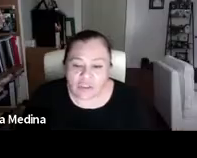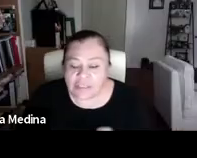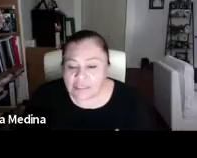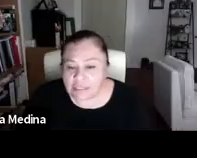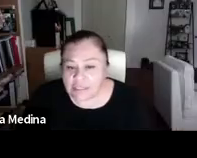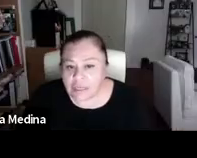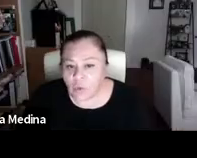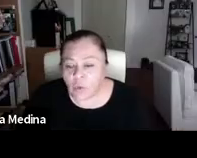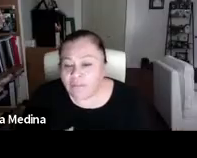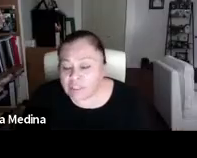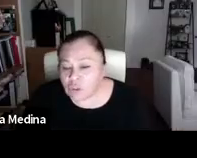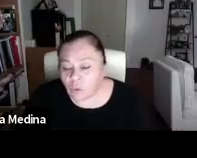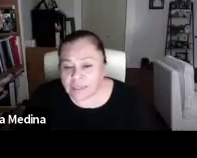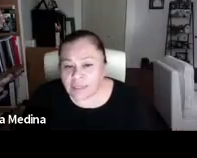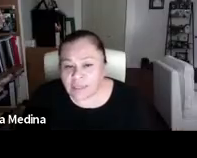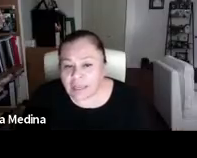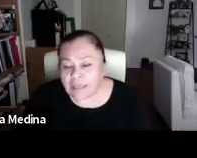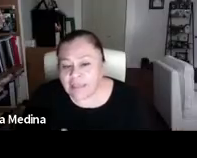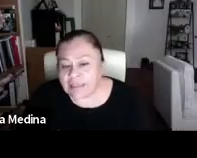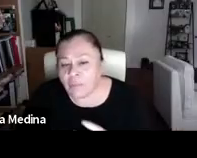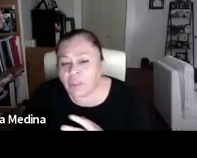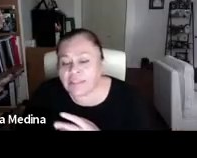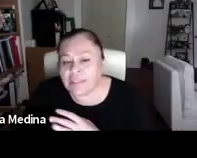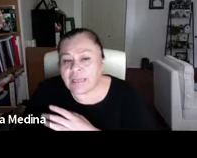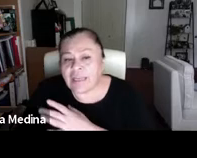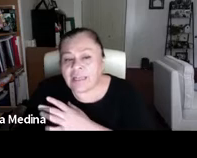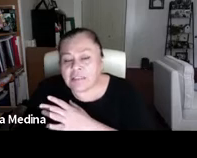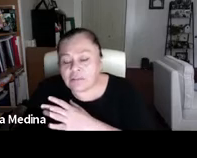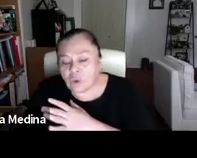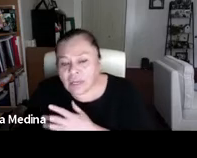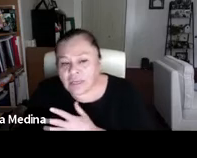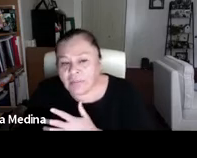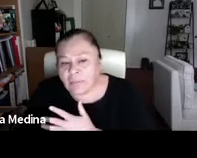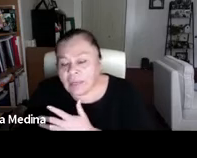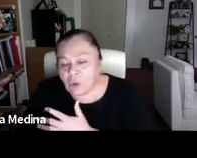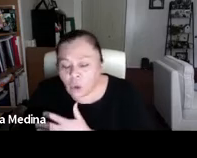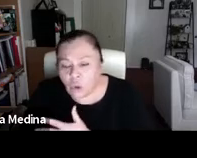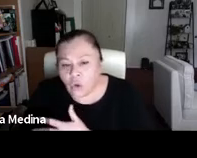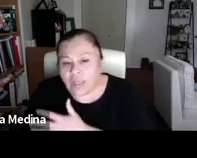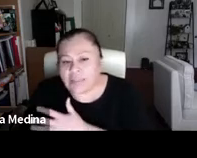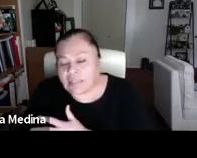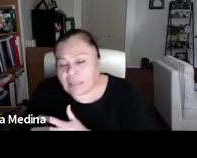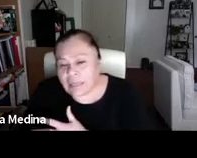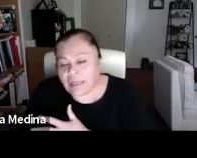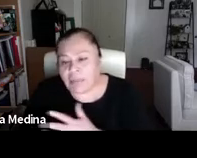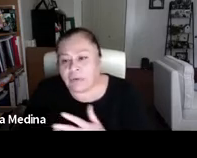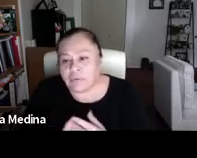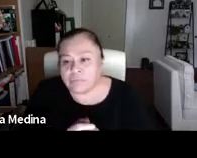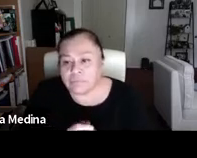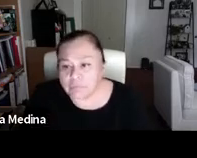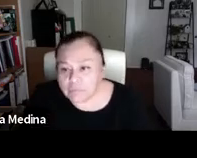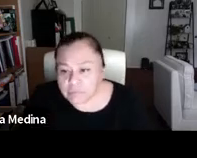ellos necesiten un aviso, una señal, y esta puede ser que les toquen el codo o que les detengan la